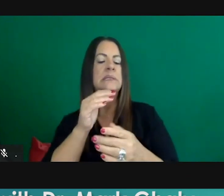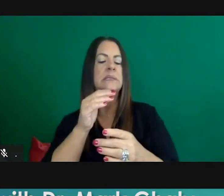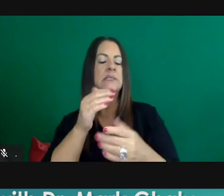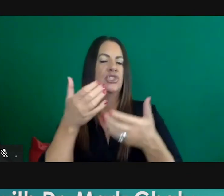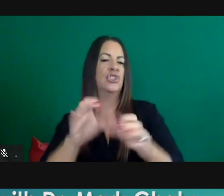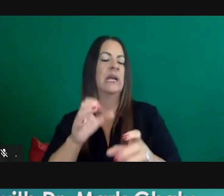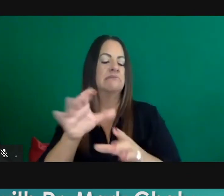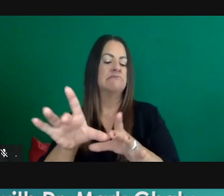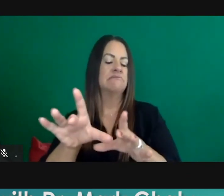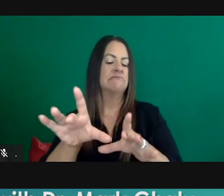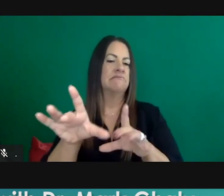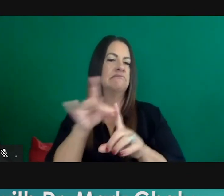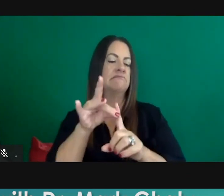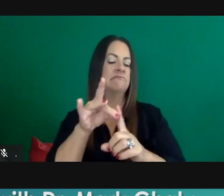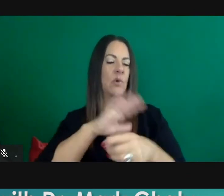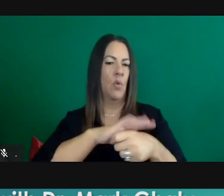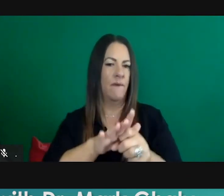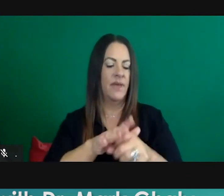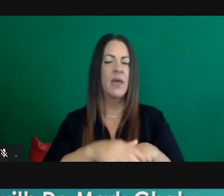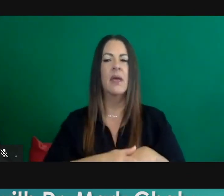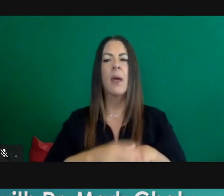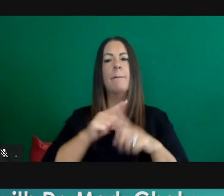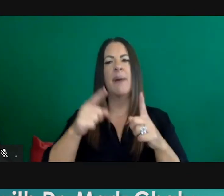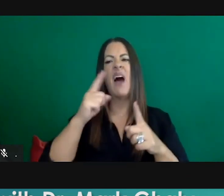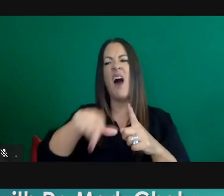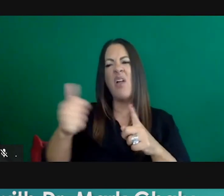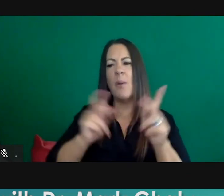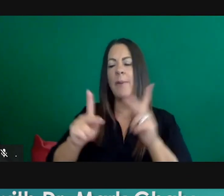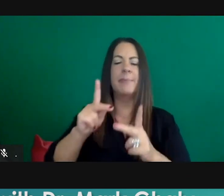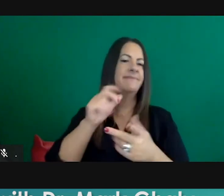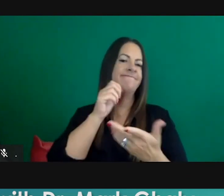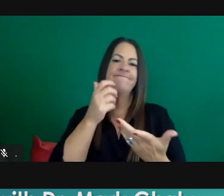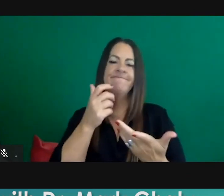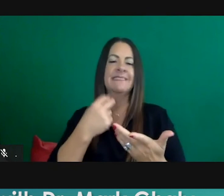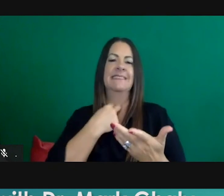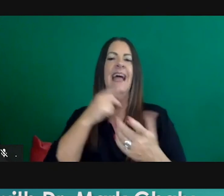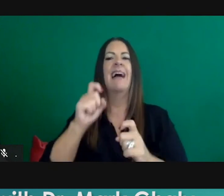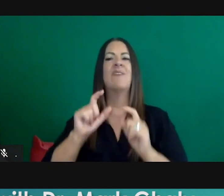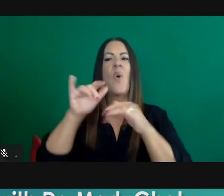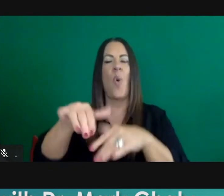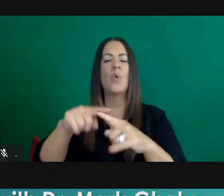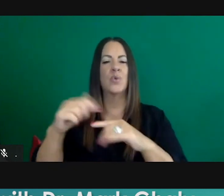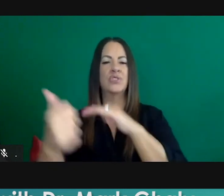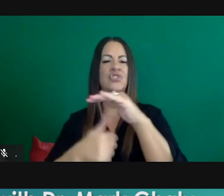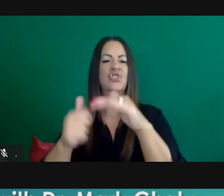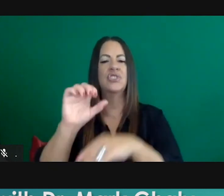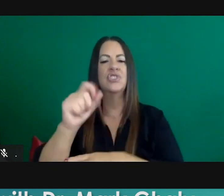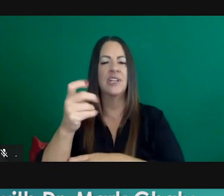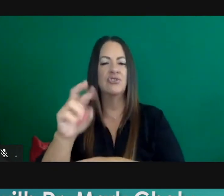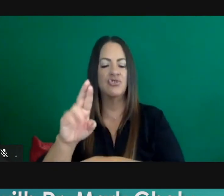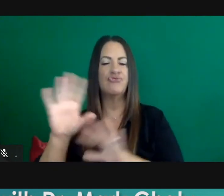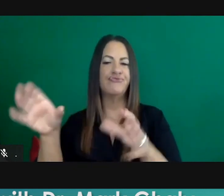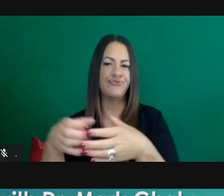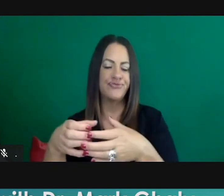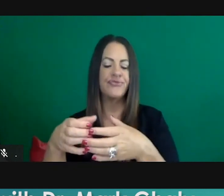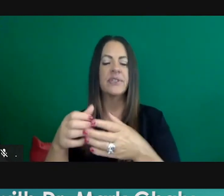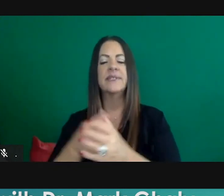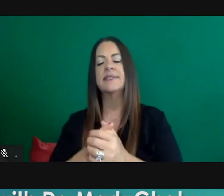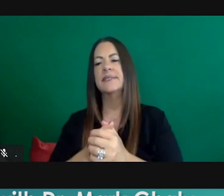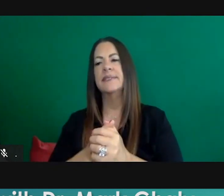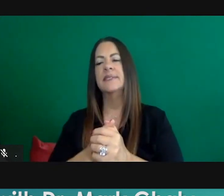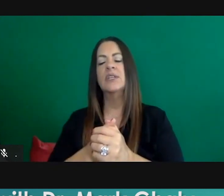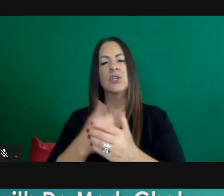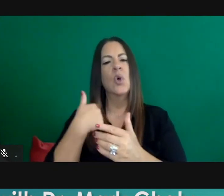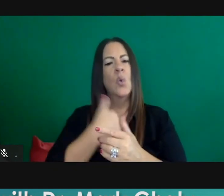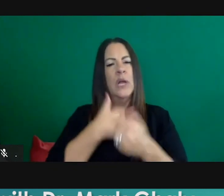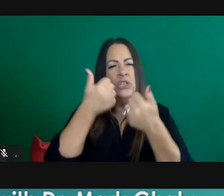shelter when people are evacuated. So I think there's been a very focused approach on trying to work